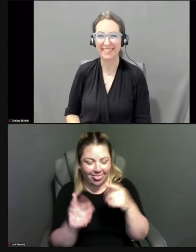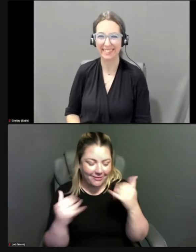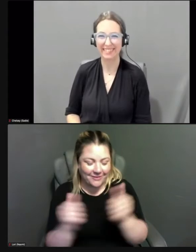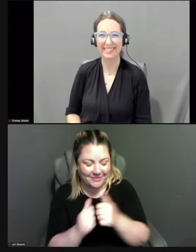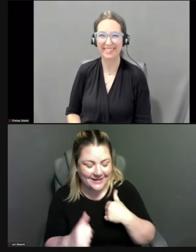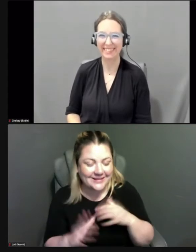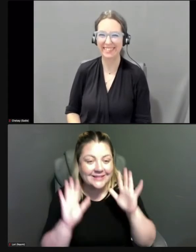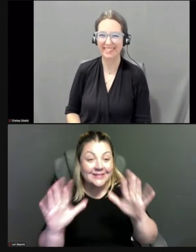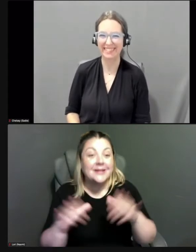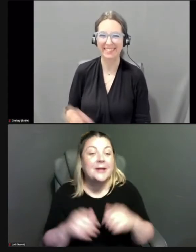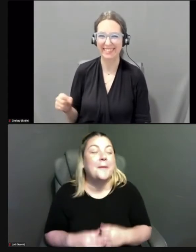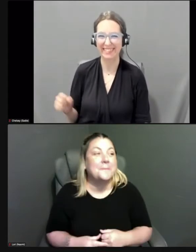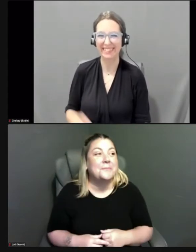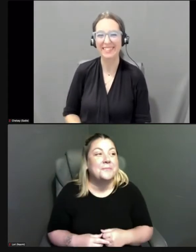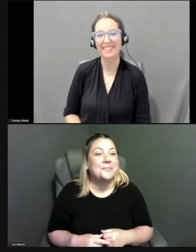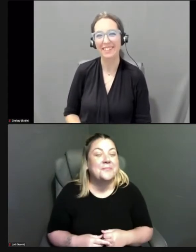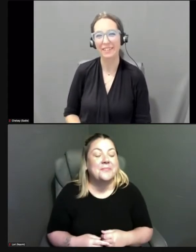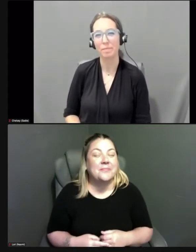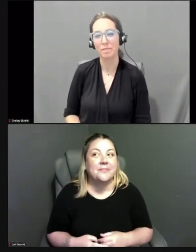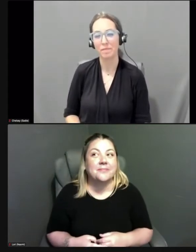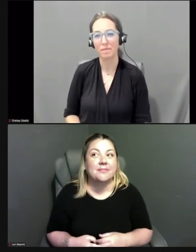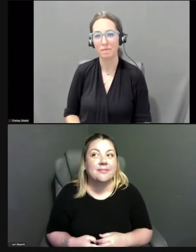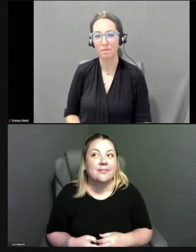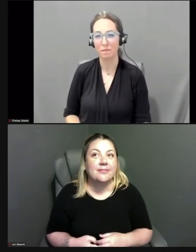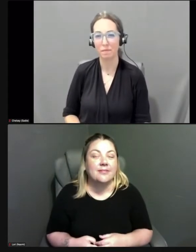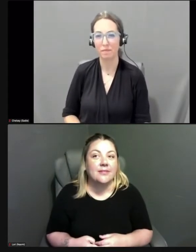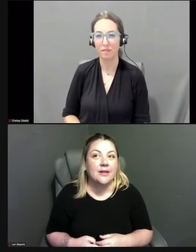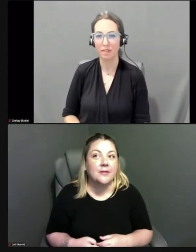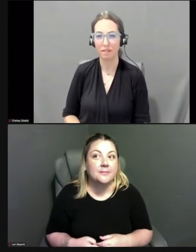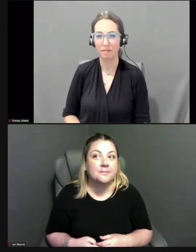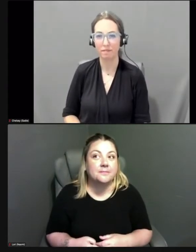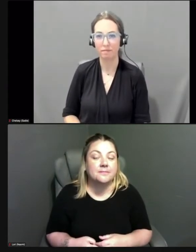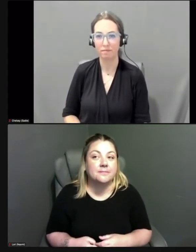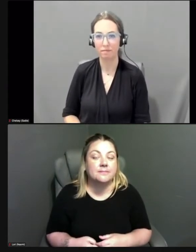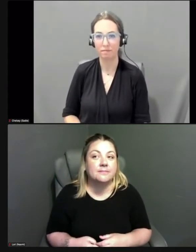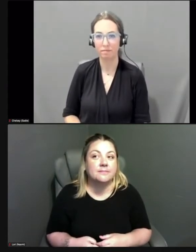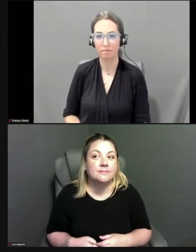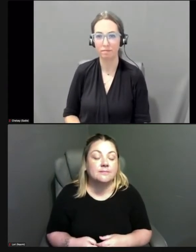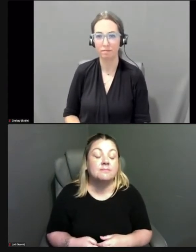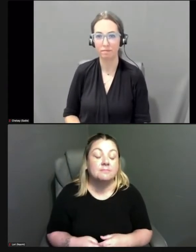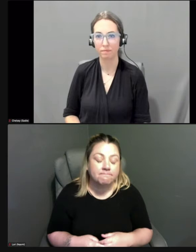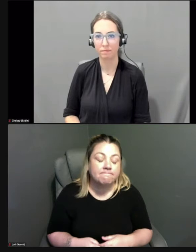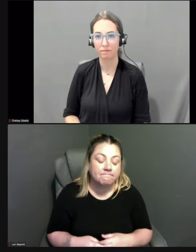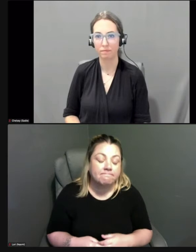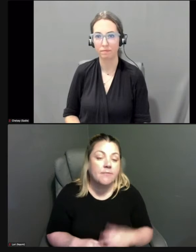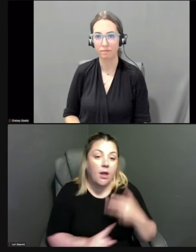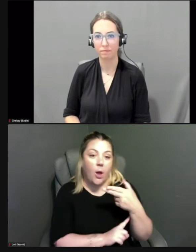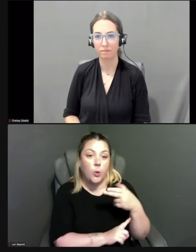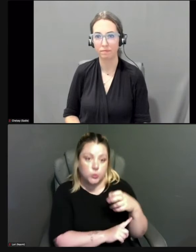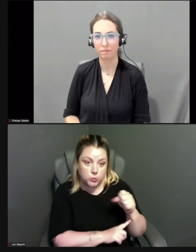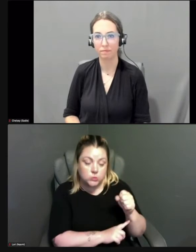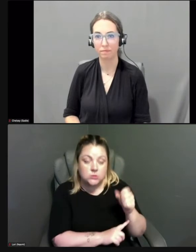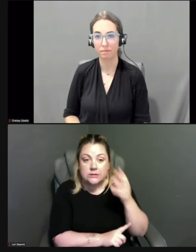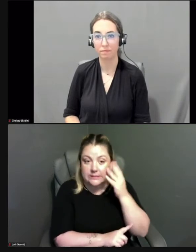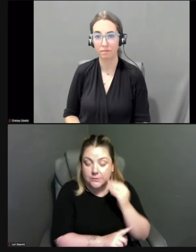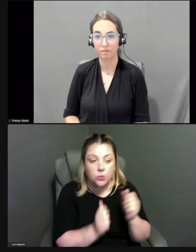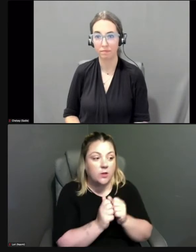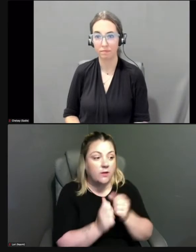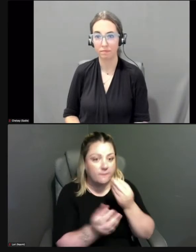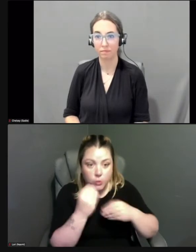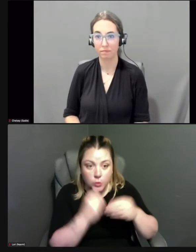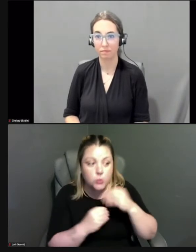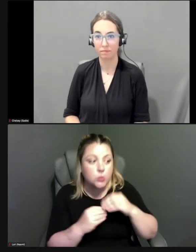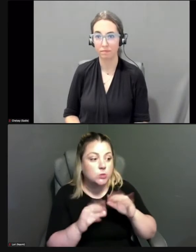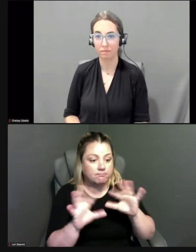Yeah, so my experiences with food in my body in high school, I'm going to honestly say, like, beyond, like, an